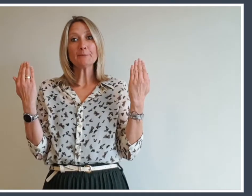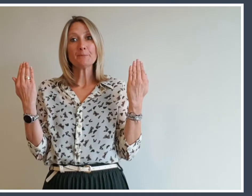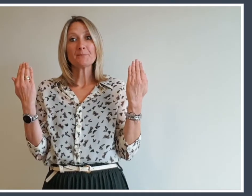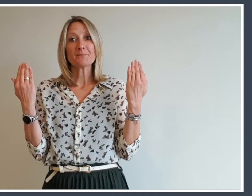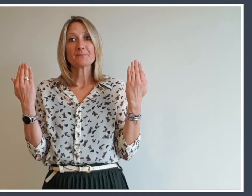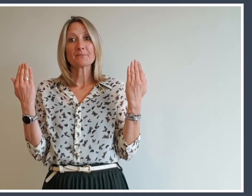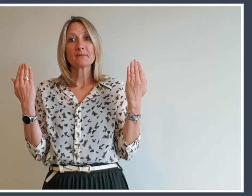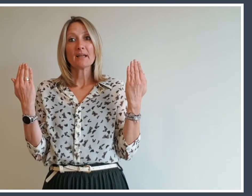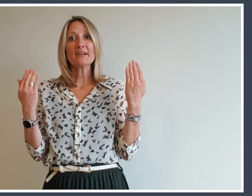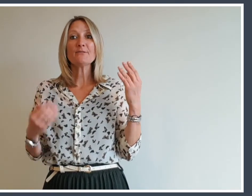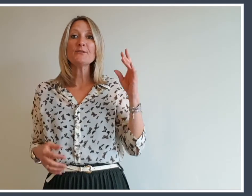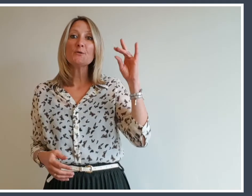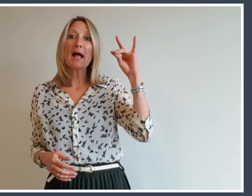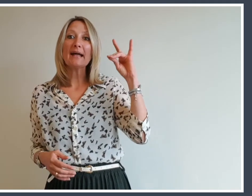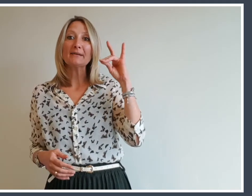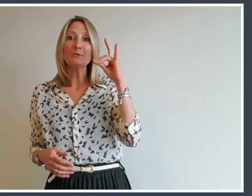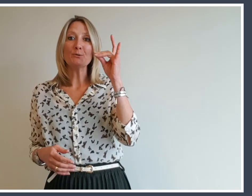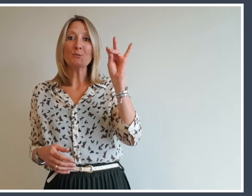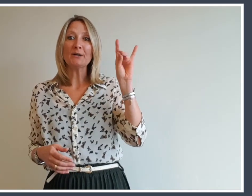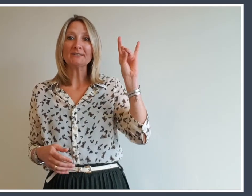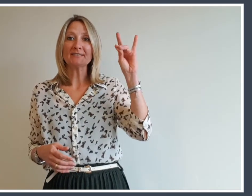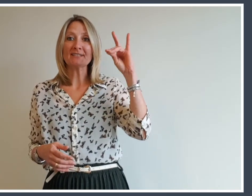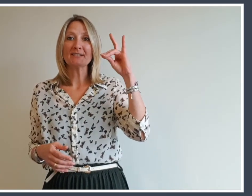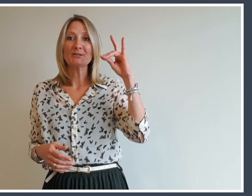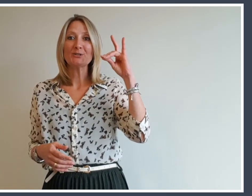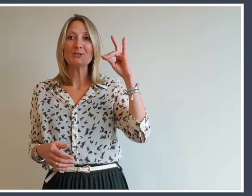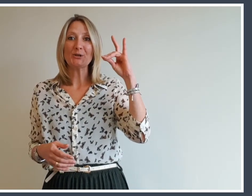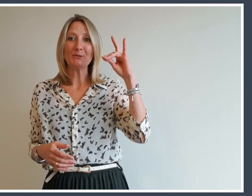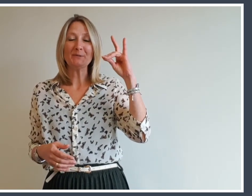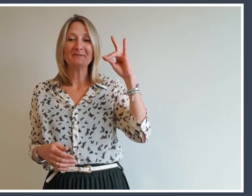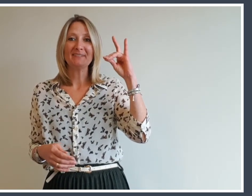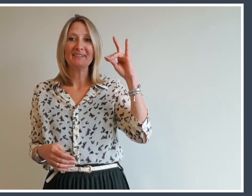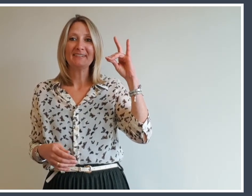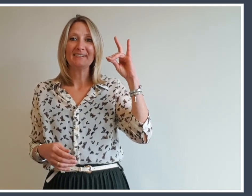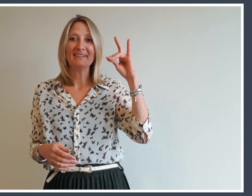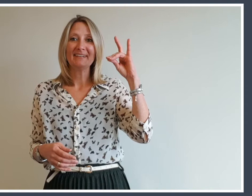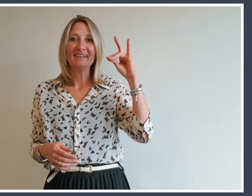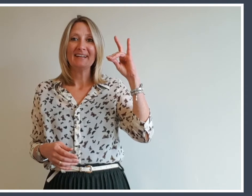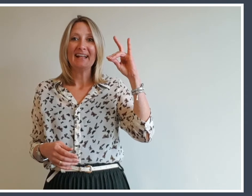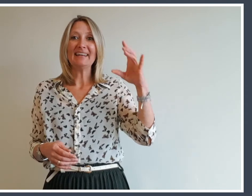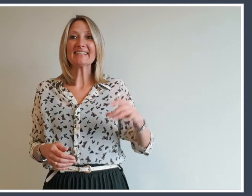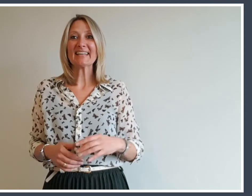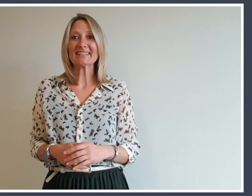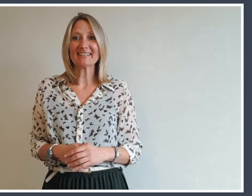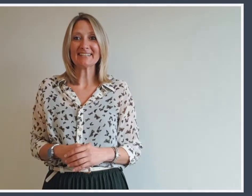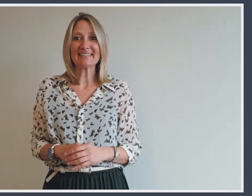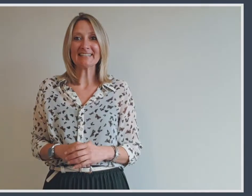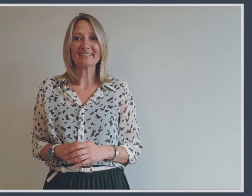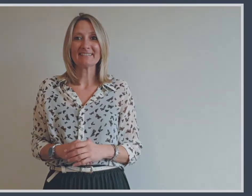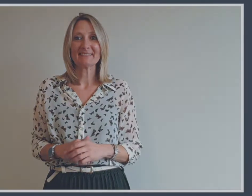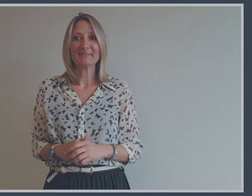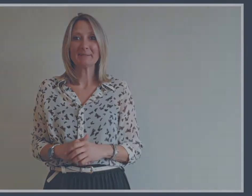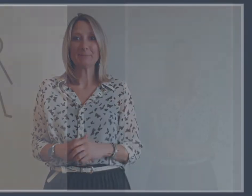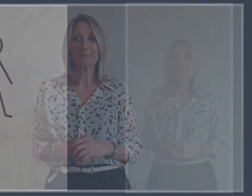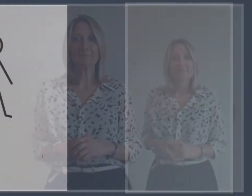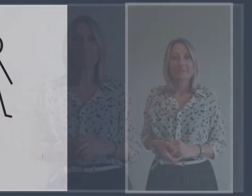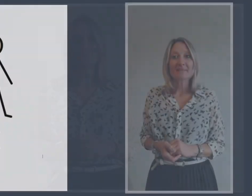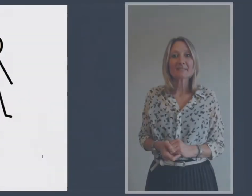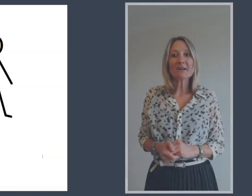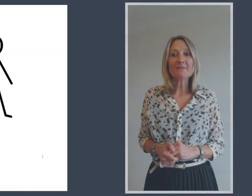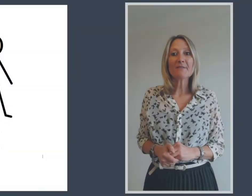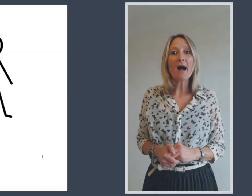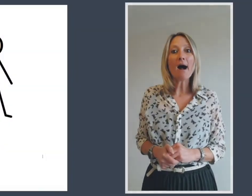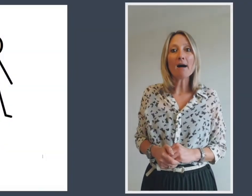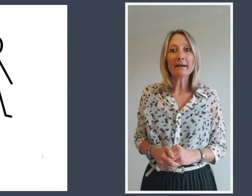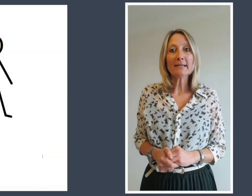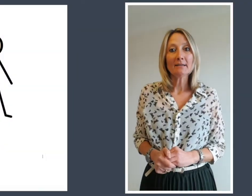day and a few animal ones too. Let's get started. The